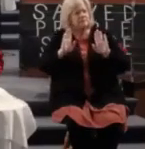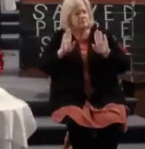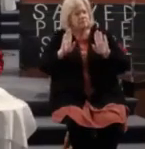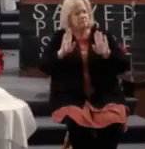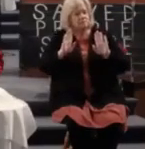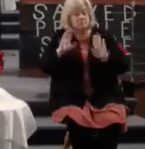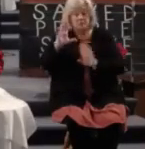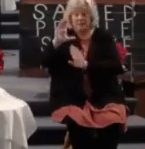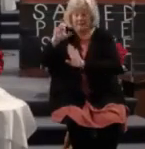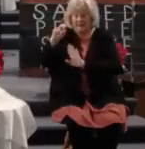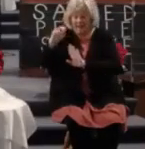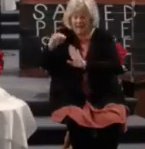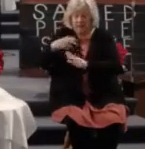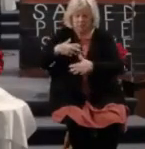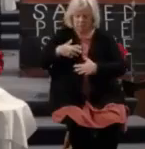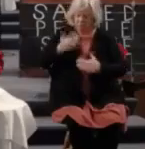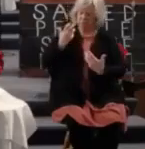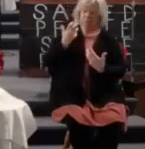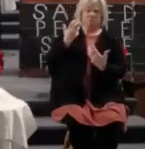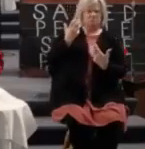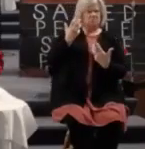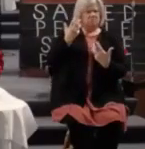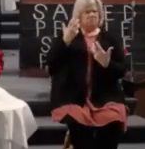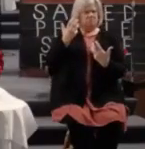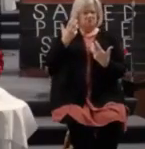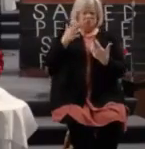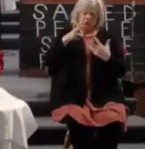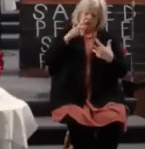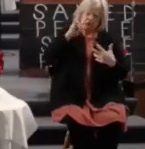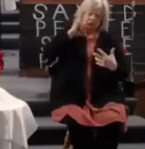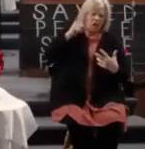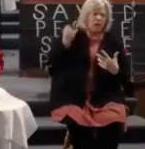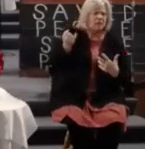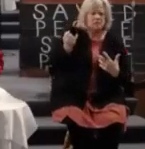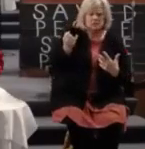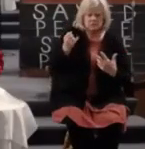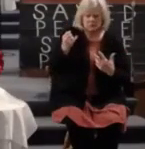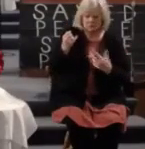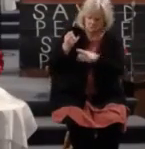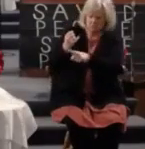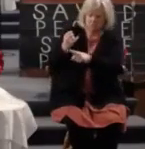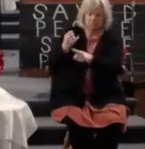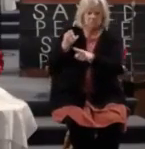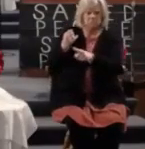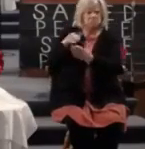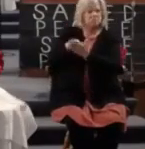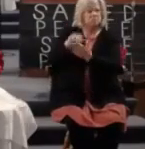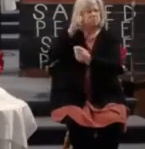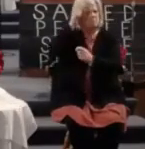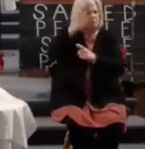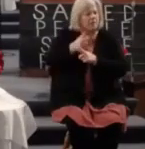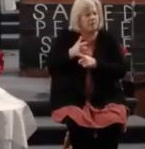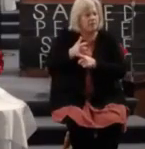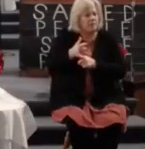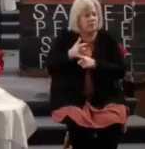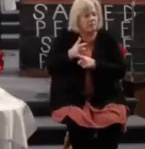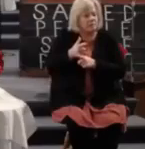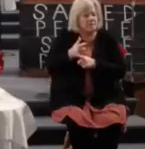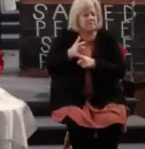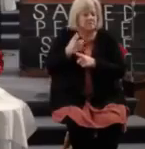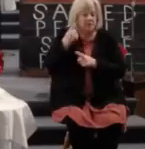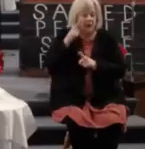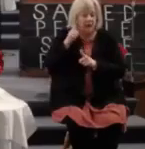and Cain was angry and jealous of his brother to the point that he killed Abel.